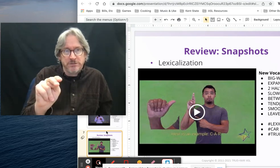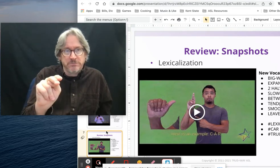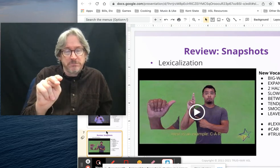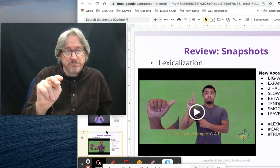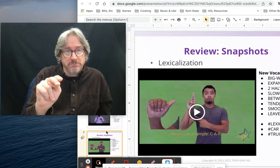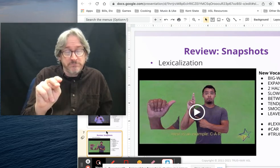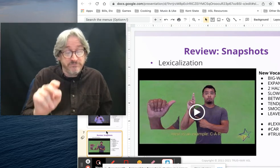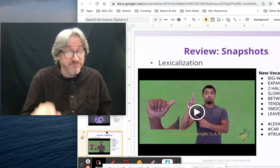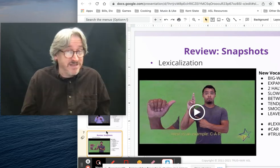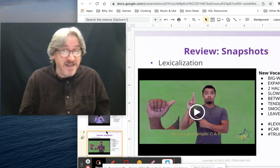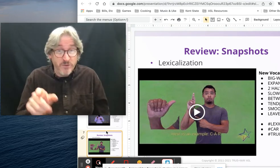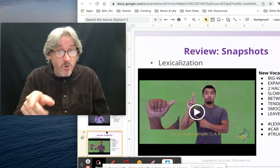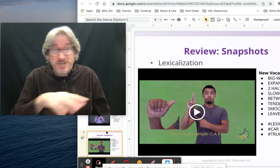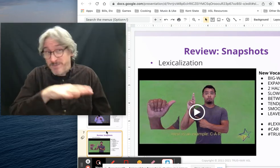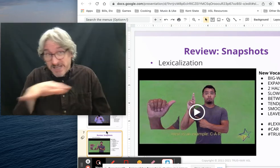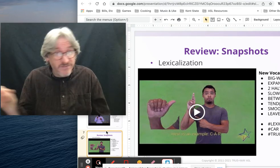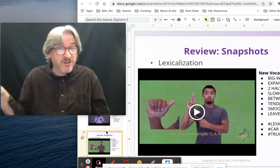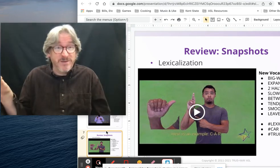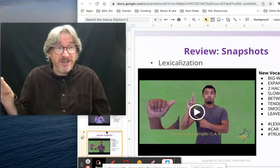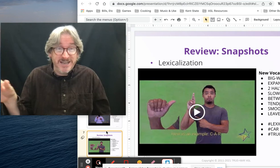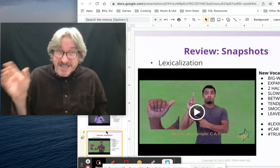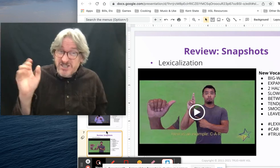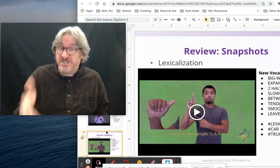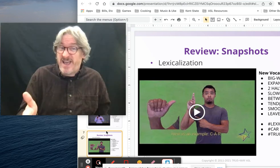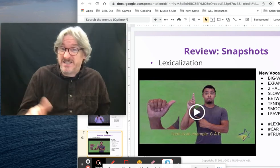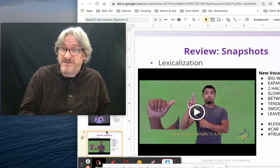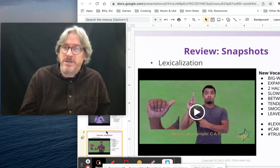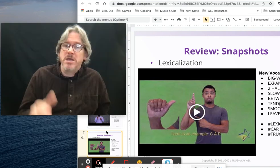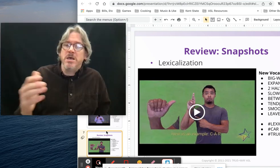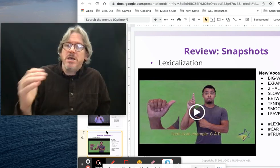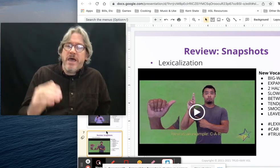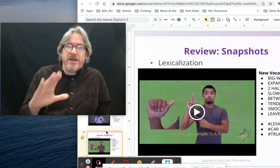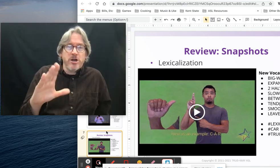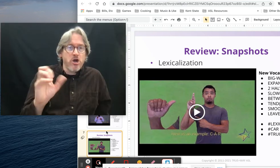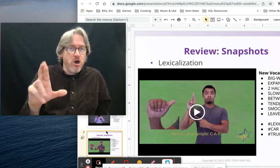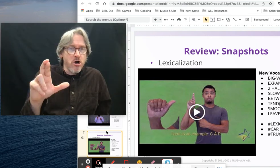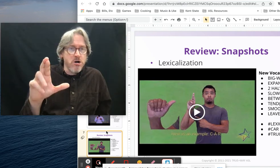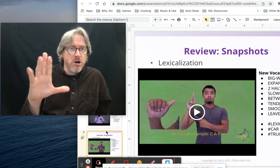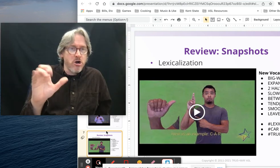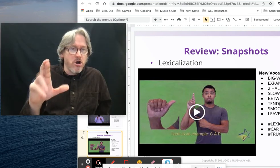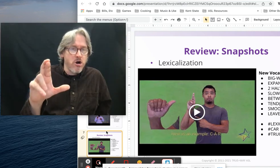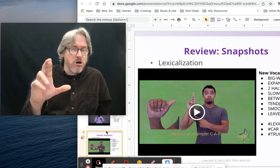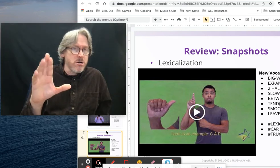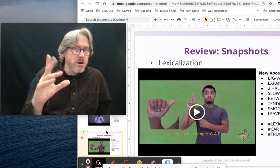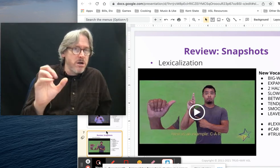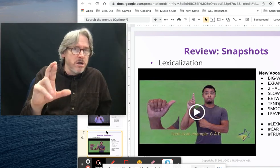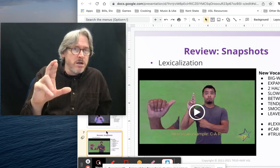lexicalization. And if you watch him, he's finger spelling it. It's just fast. And then car.